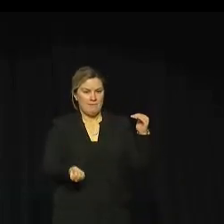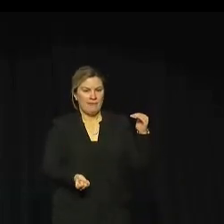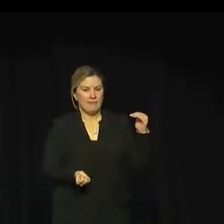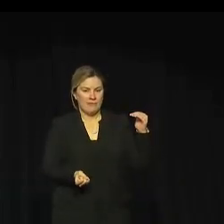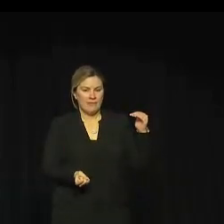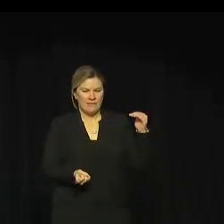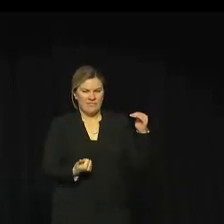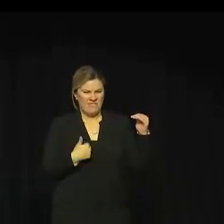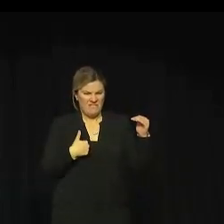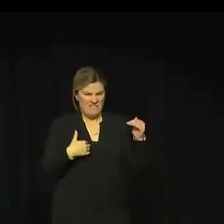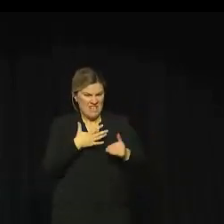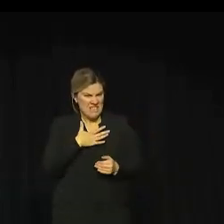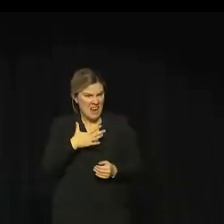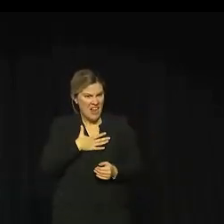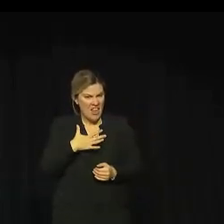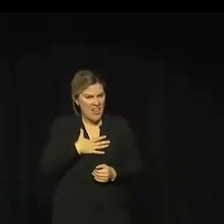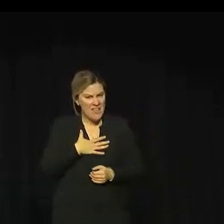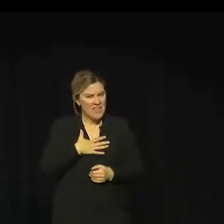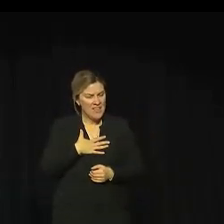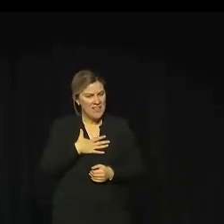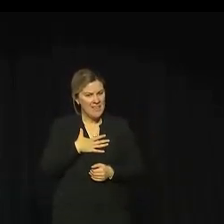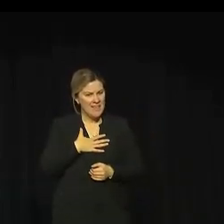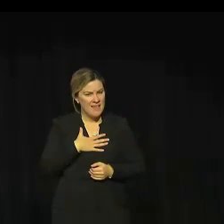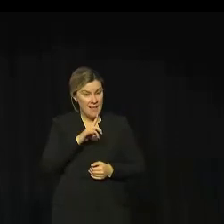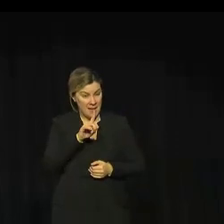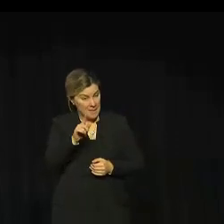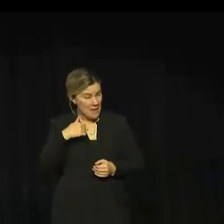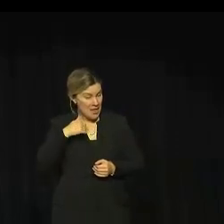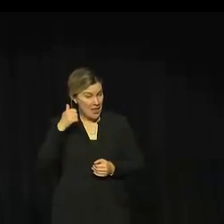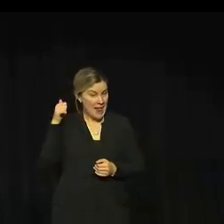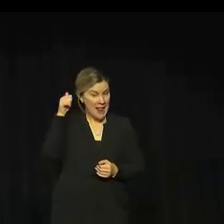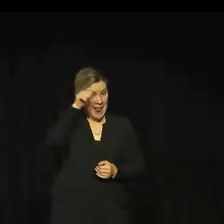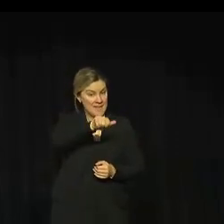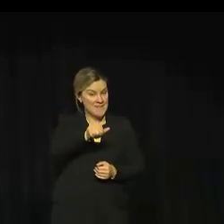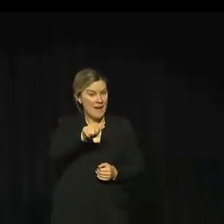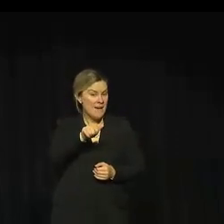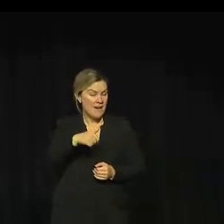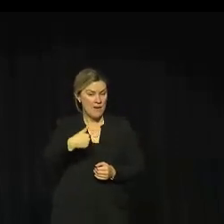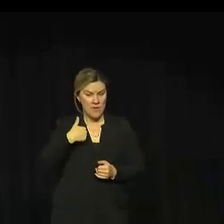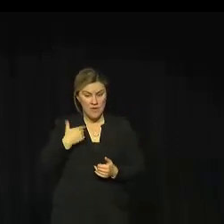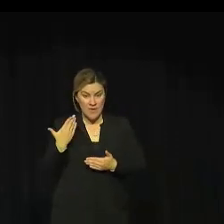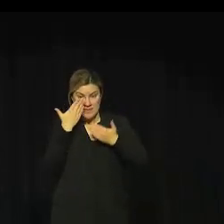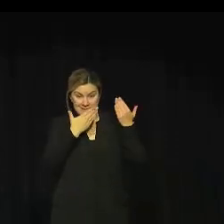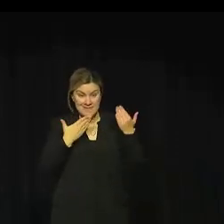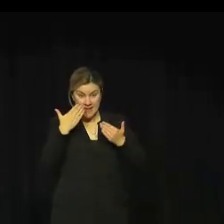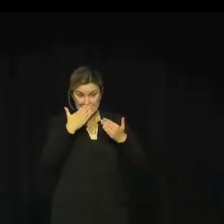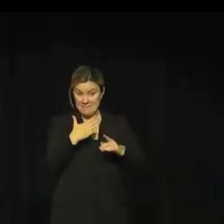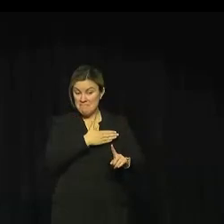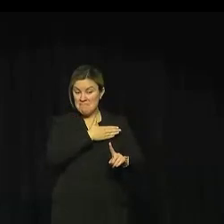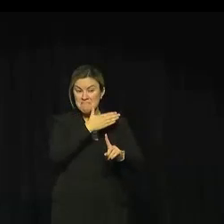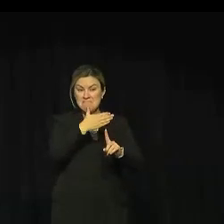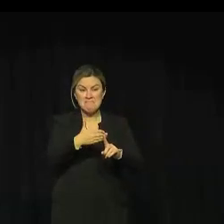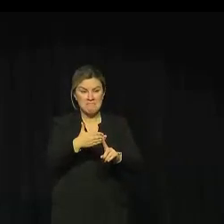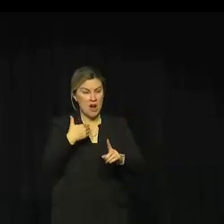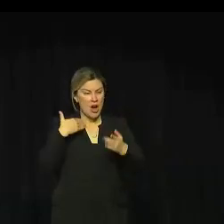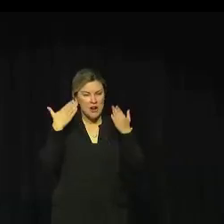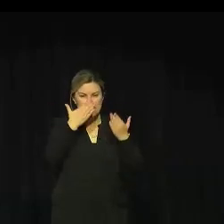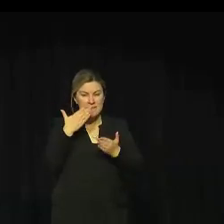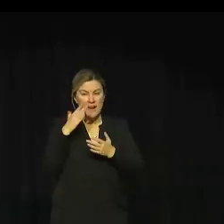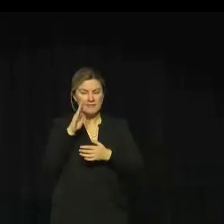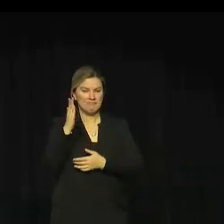it. But I was a clever kid, and I had studied at that time what Dr.